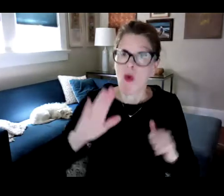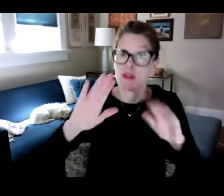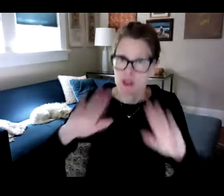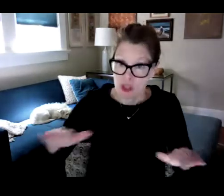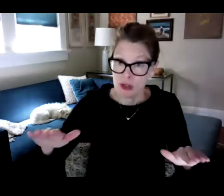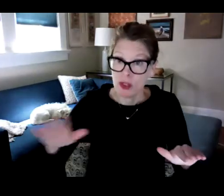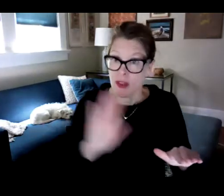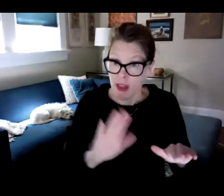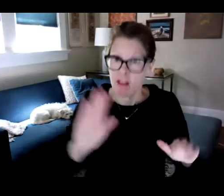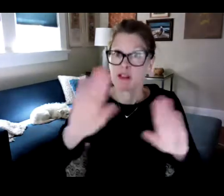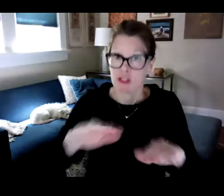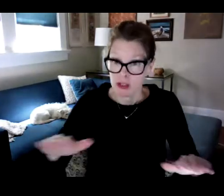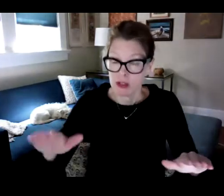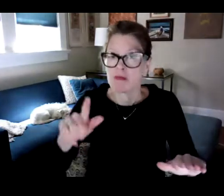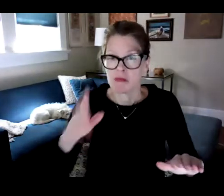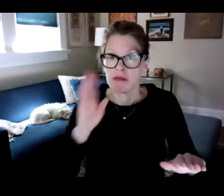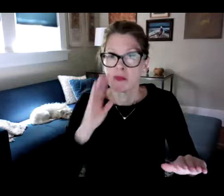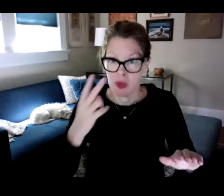upon Israel.